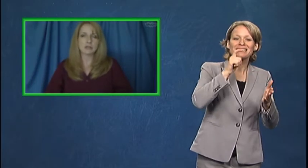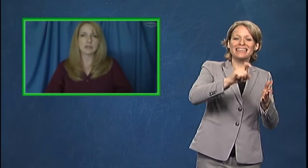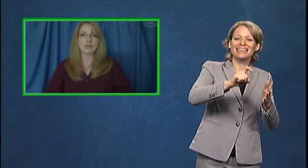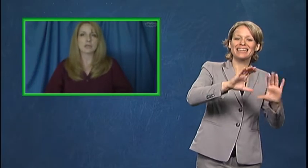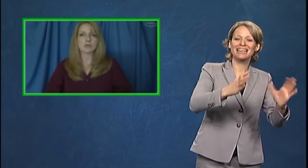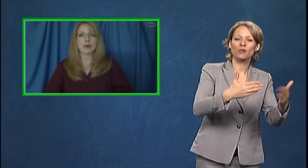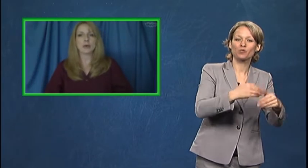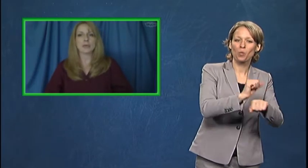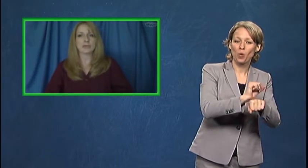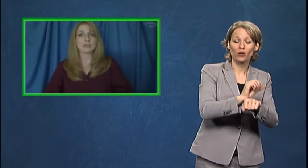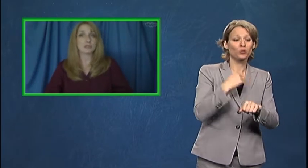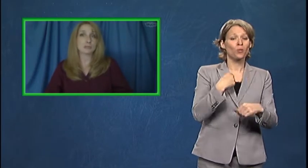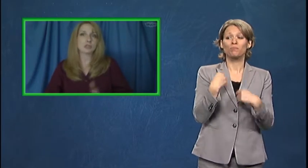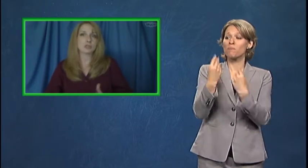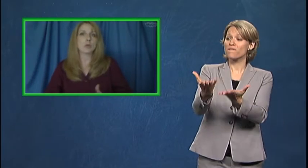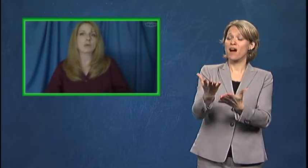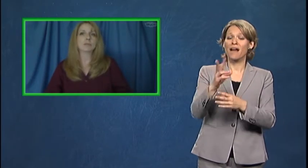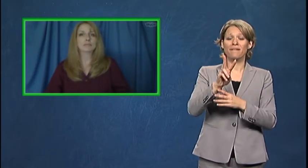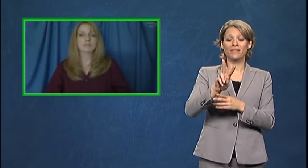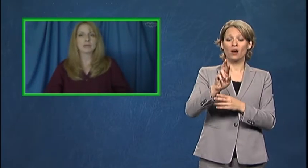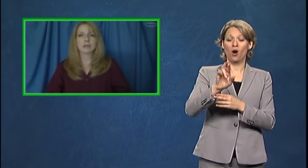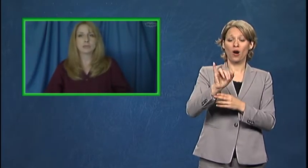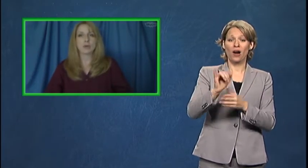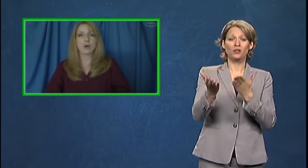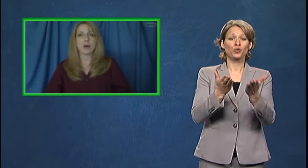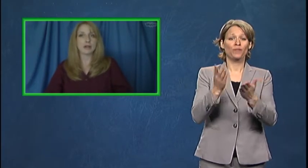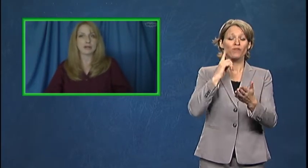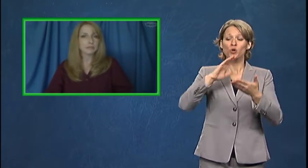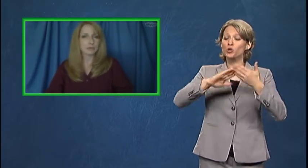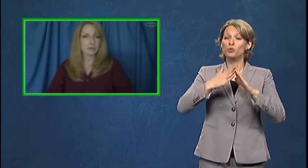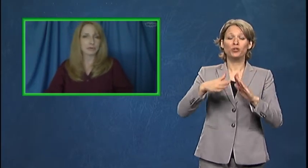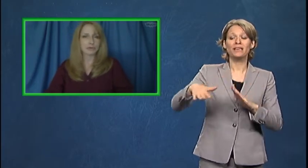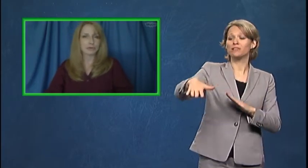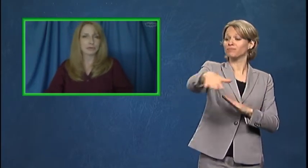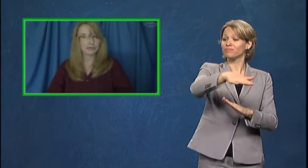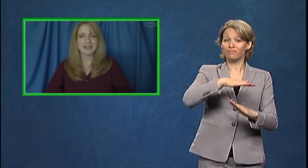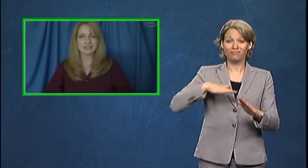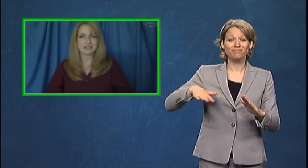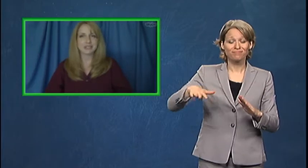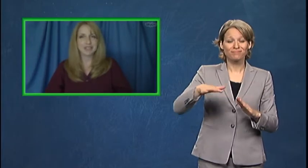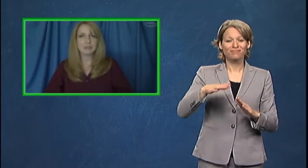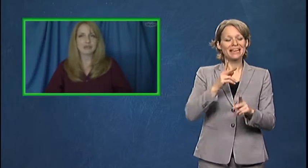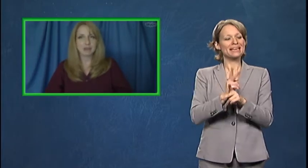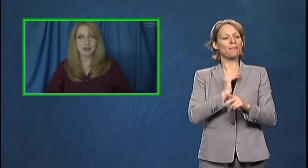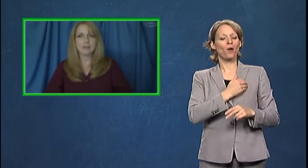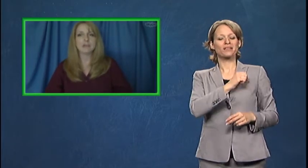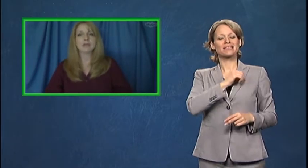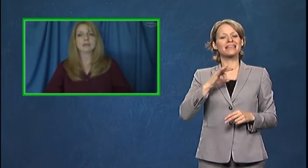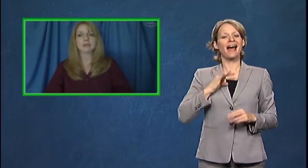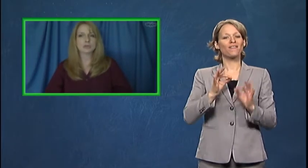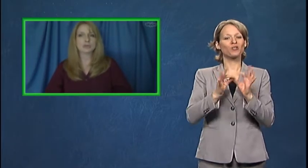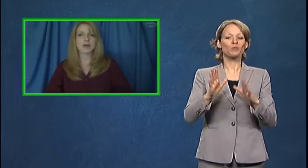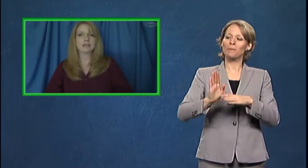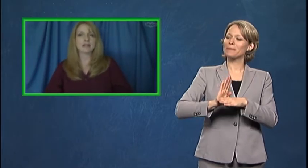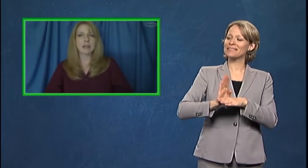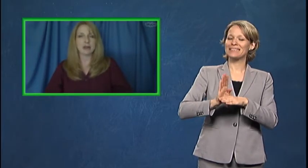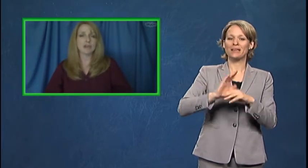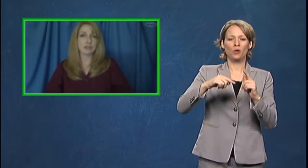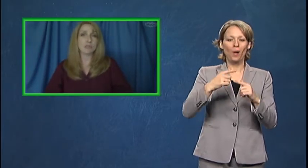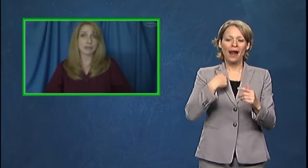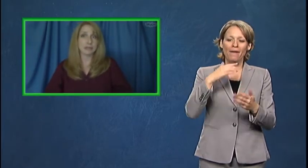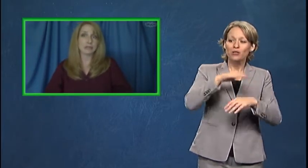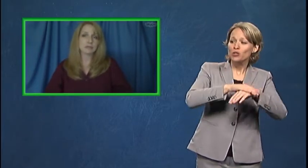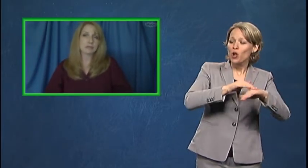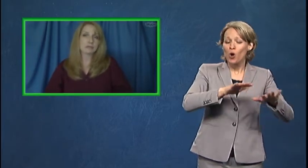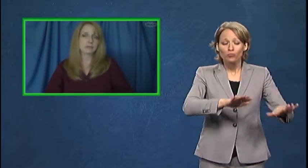of the community as well, but this is just one prong in a 2 or 3 prong effort to keep their time used wisely and offer